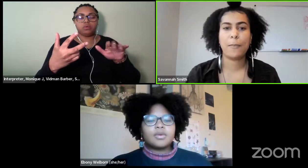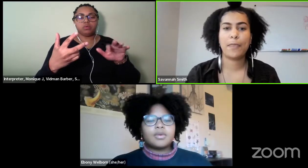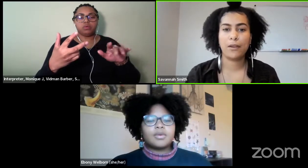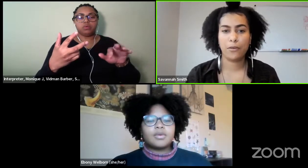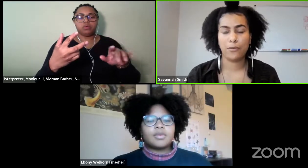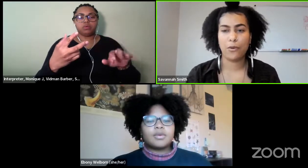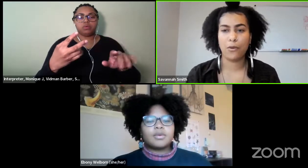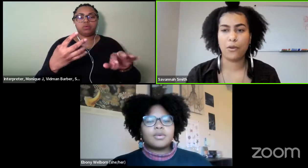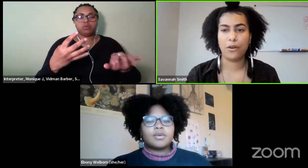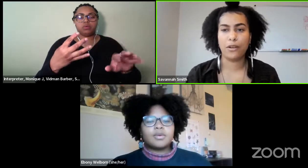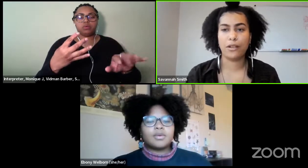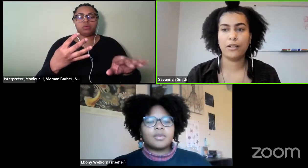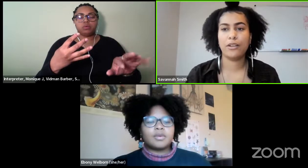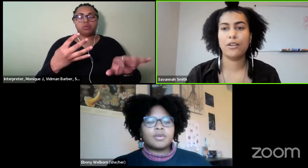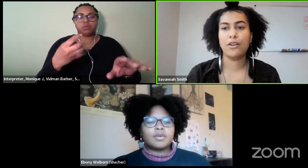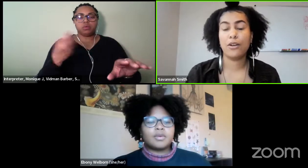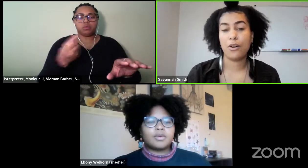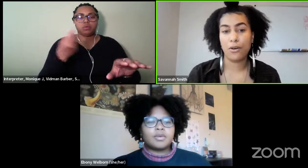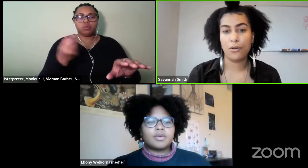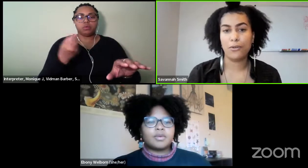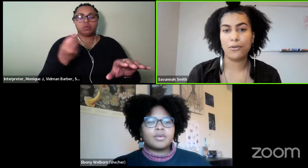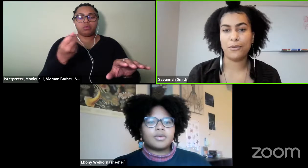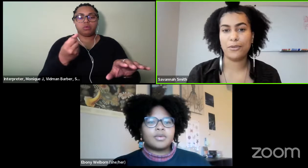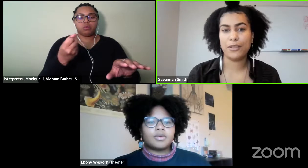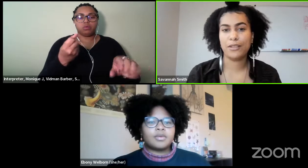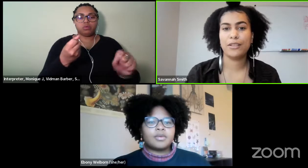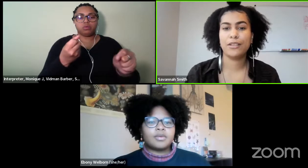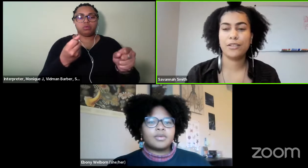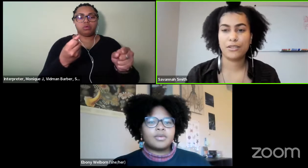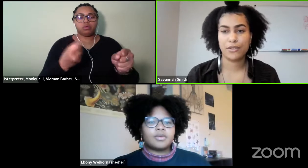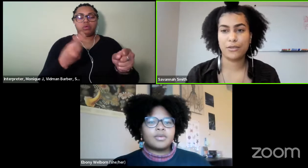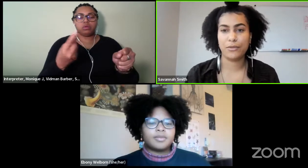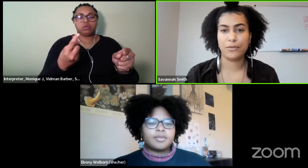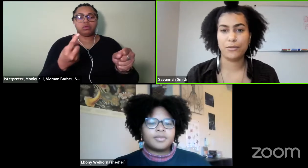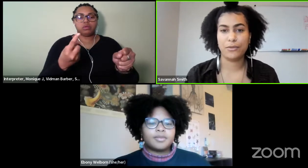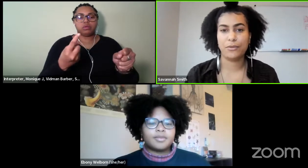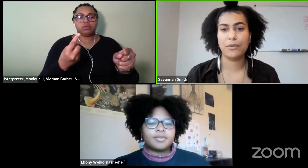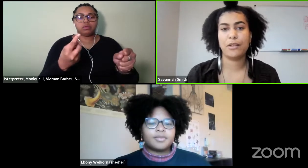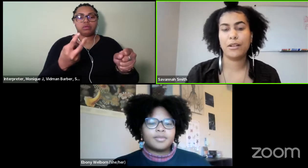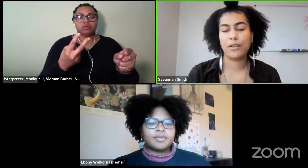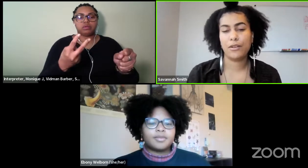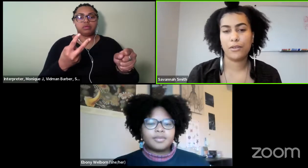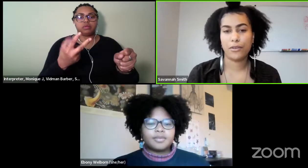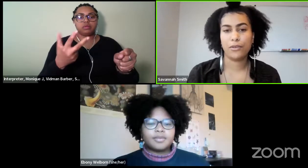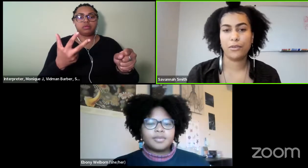3, 4, hold, 2,